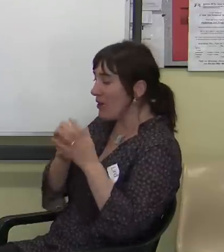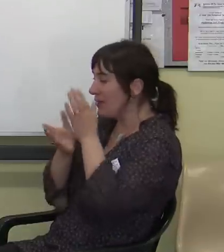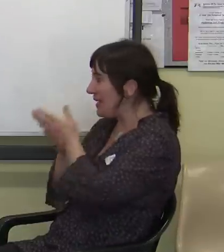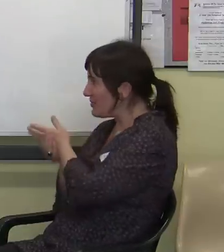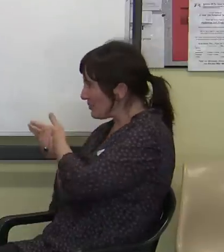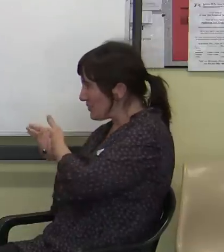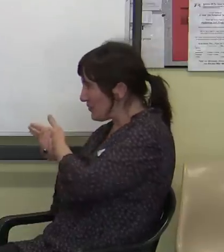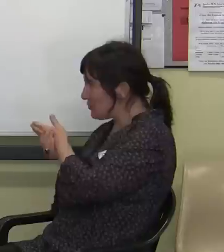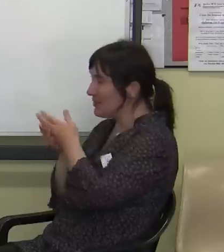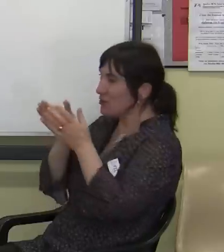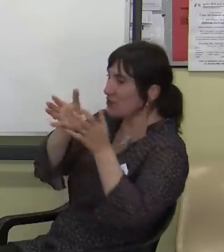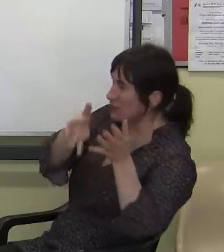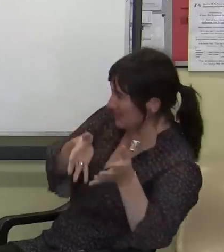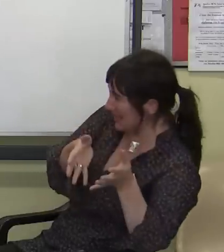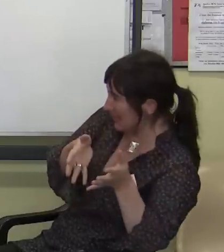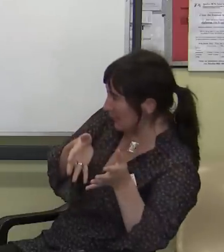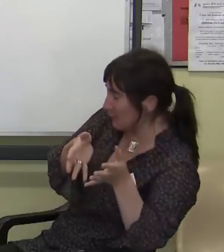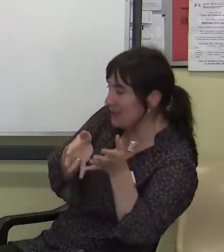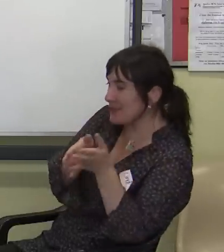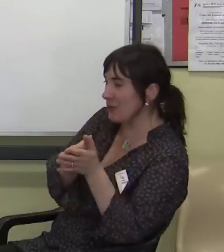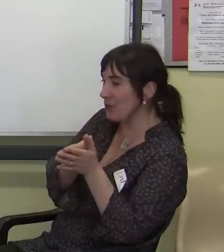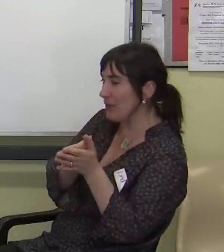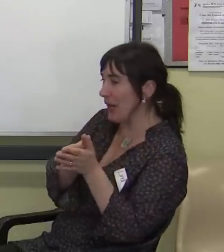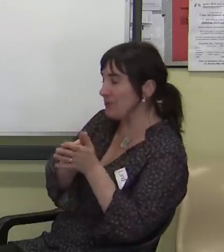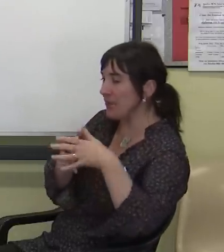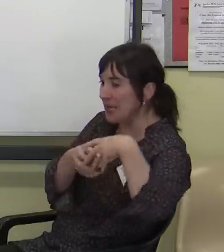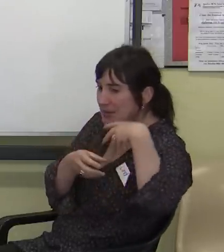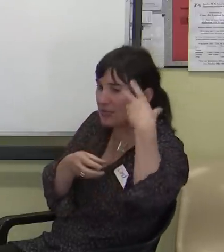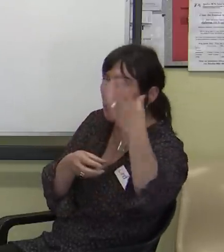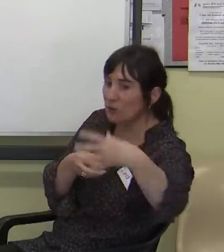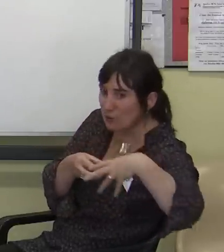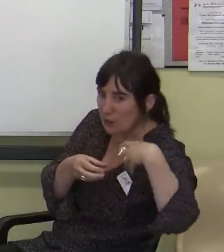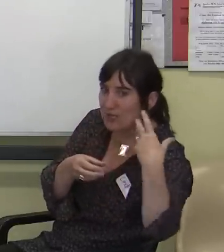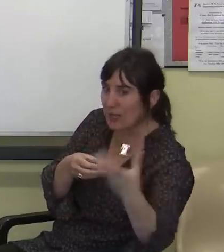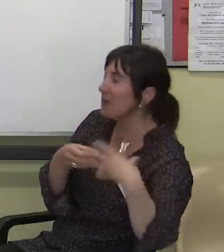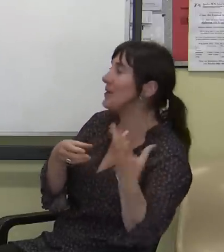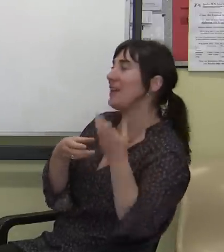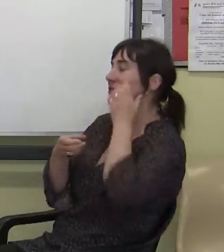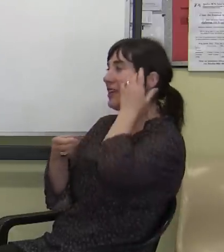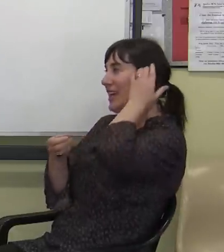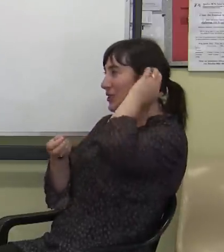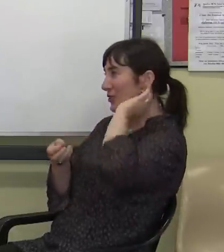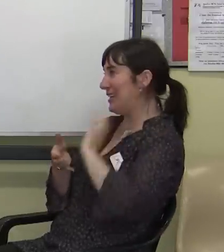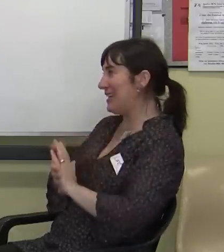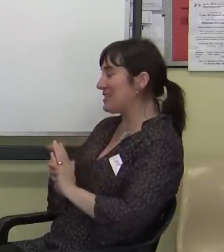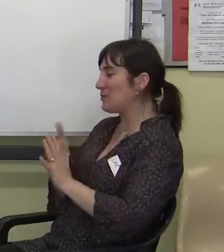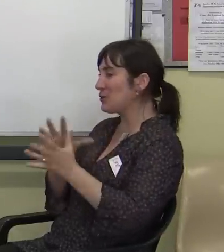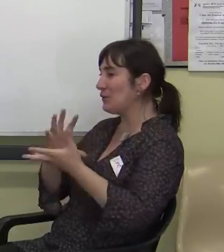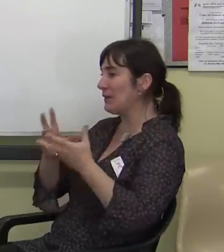The other doctor's surgery, the doctor's just taken over. So there's a lot of referrals coming but I haven't gotten any yet. So I'm sort of in